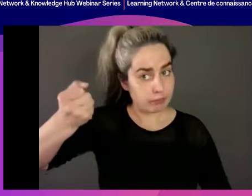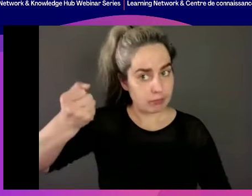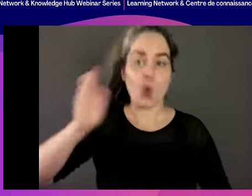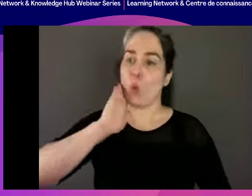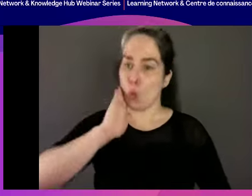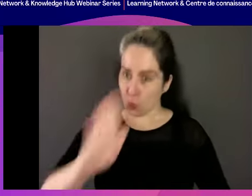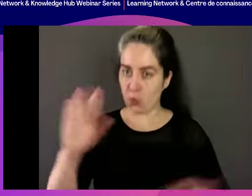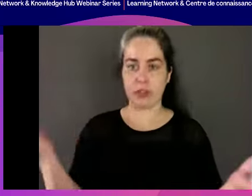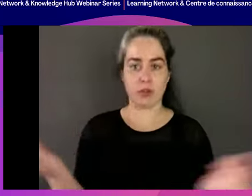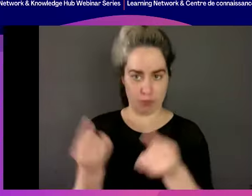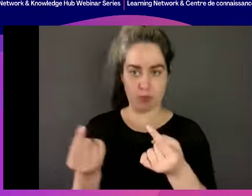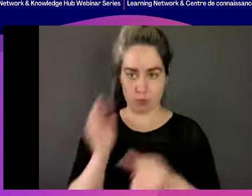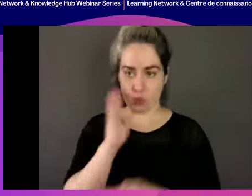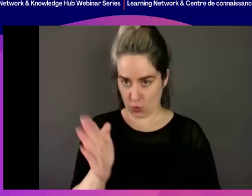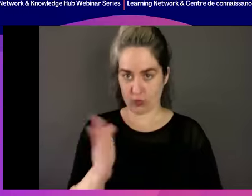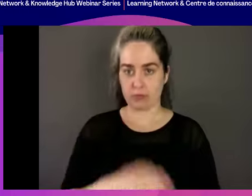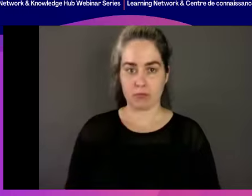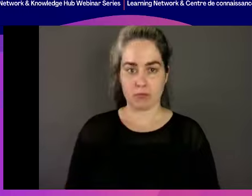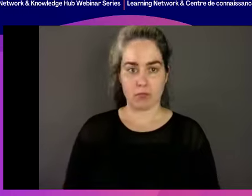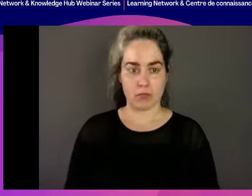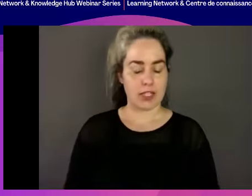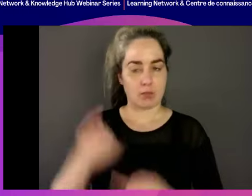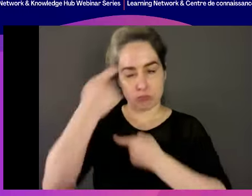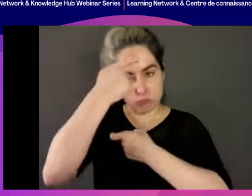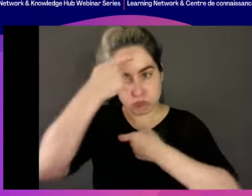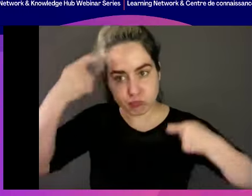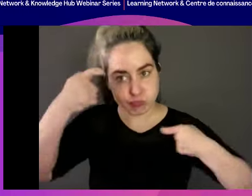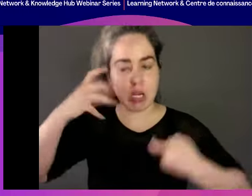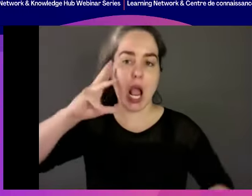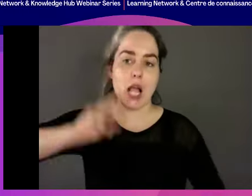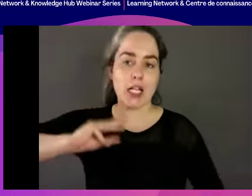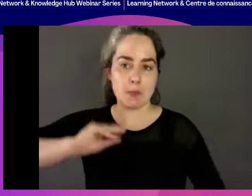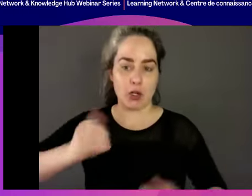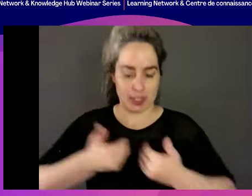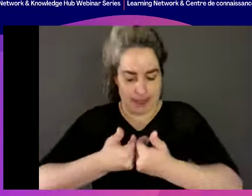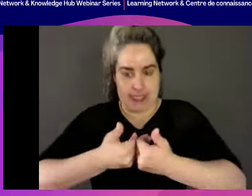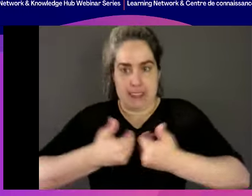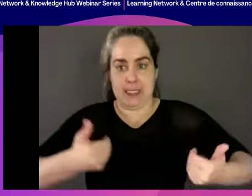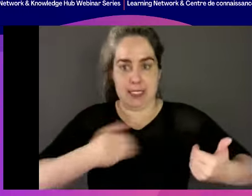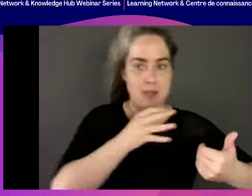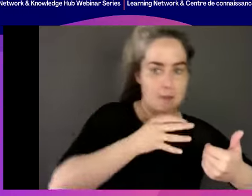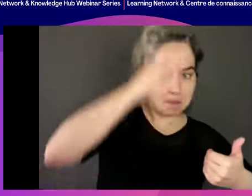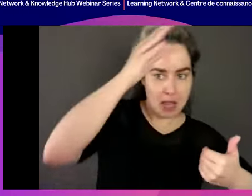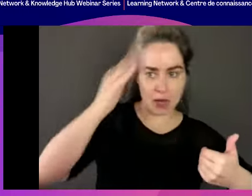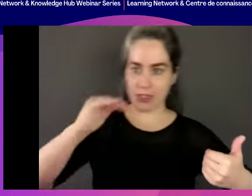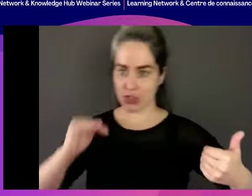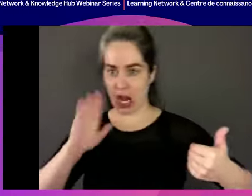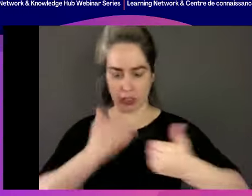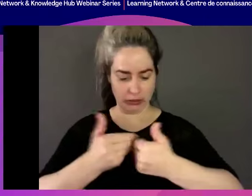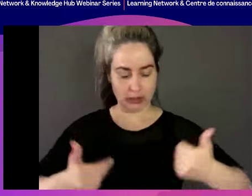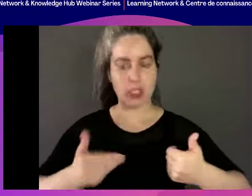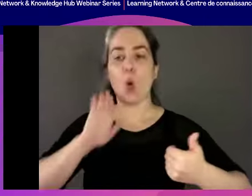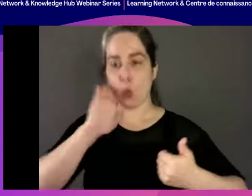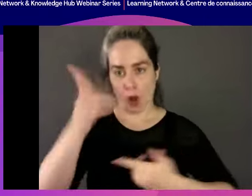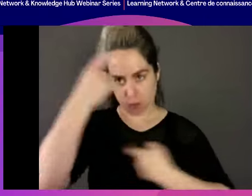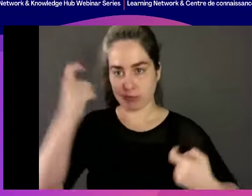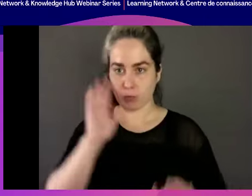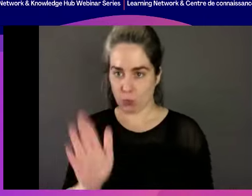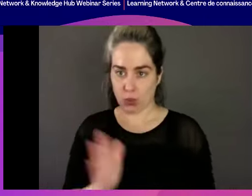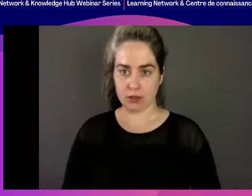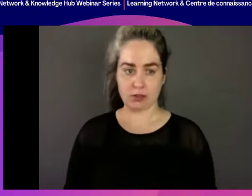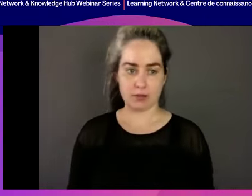of how harmful the extreme trauma of parental separation is. And this is from Timpson,